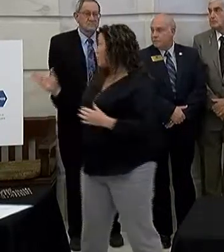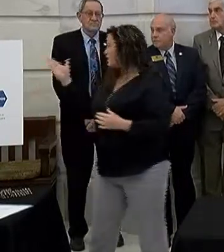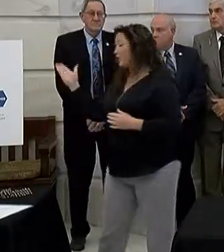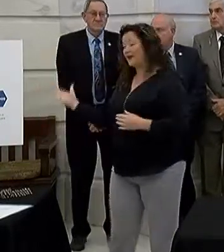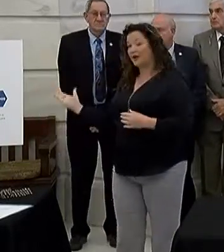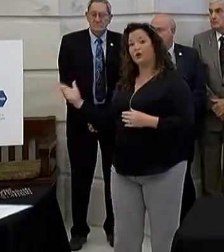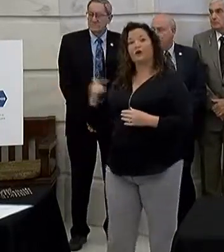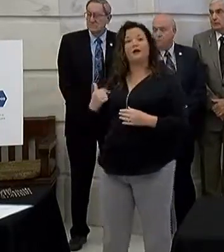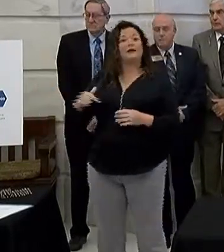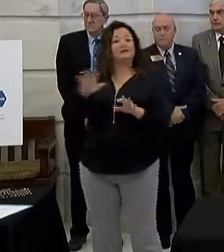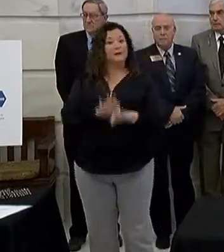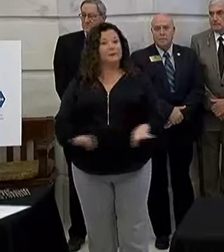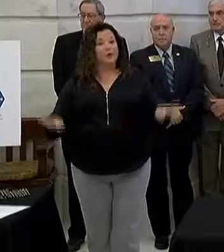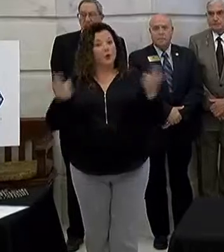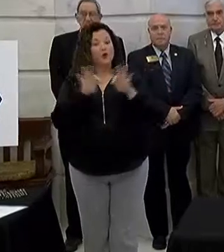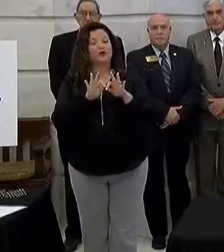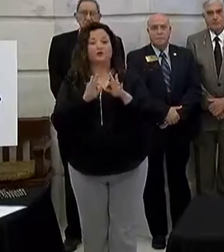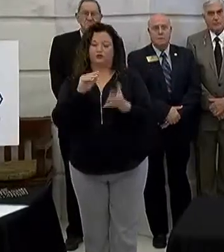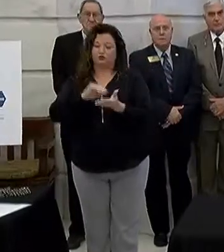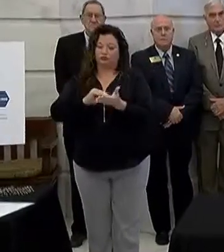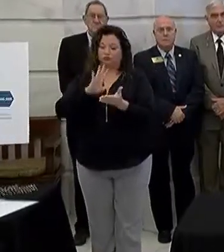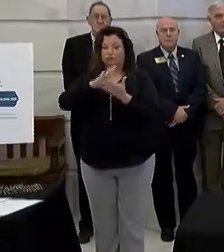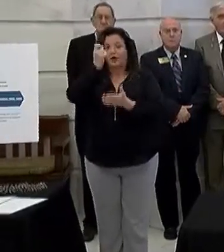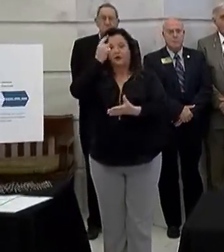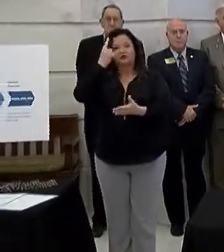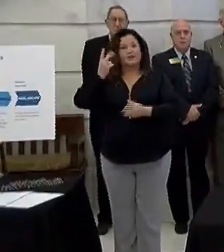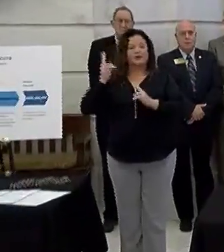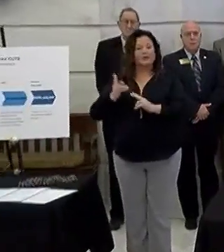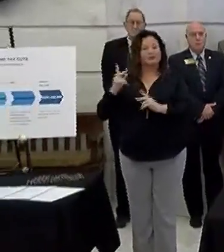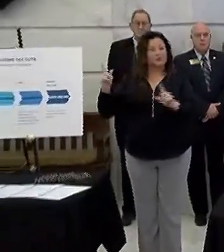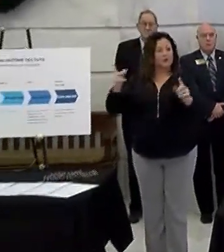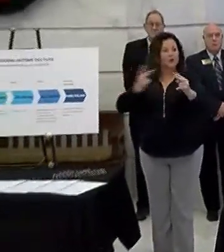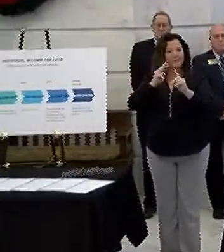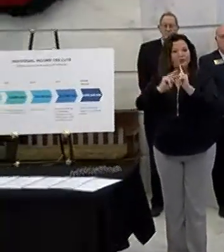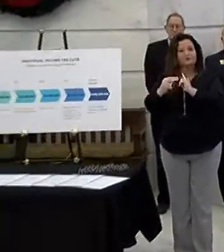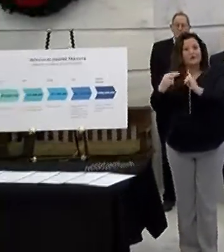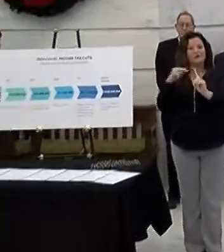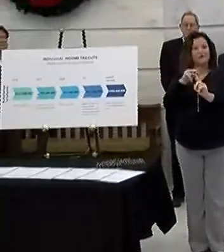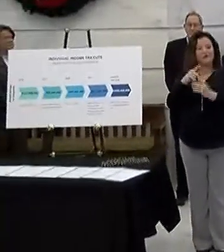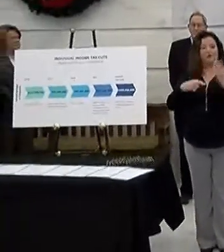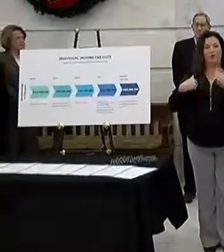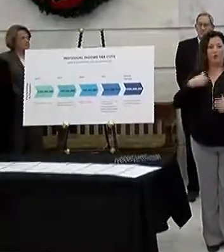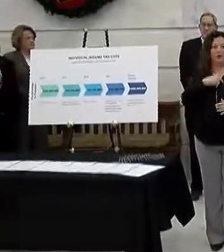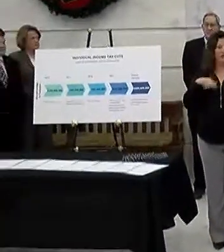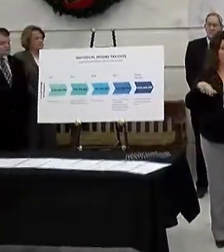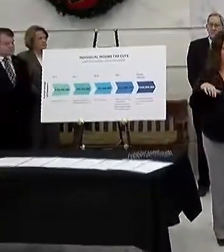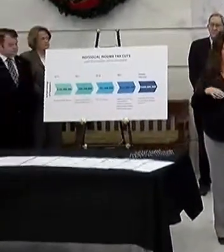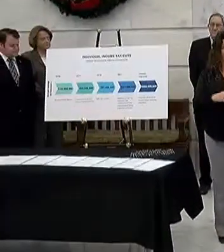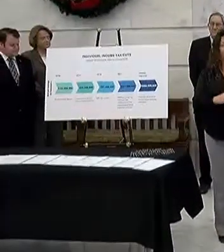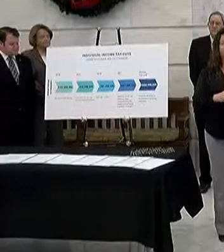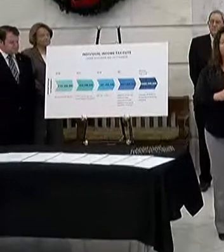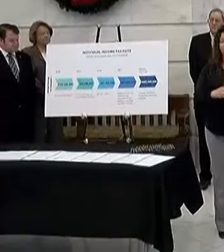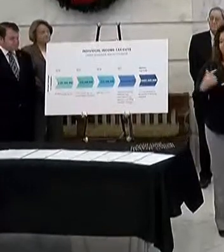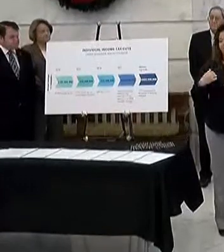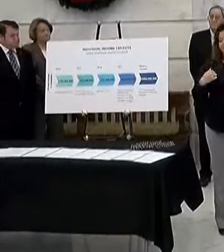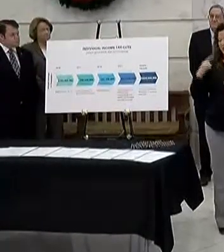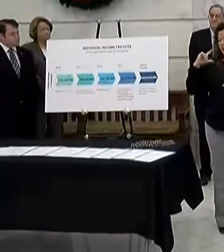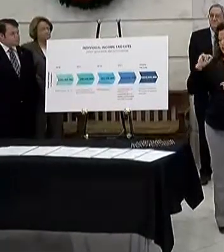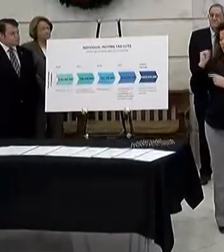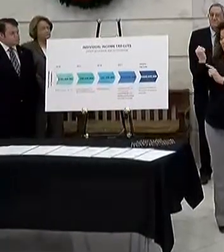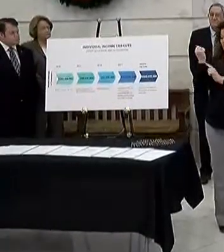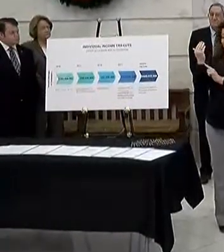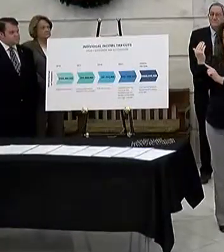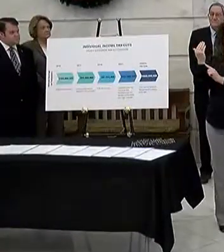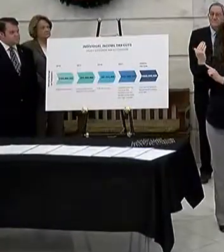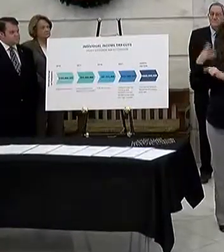is important to put it in historic perspective as to what we've done. In 2015, of